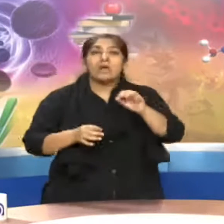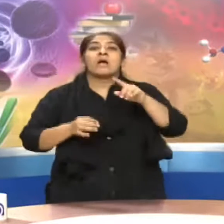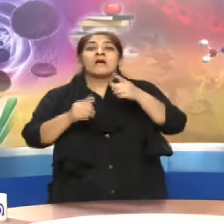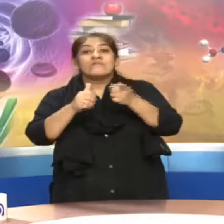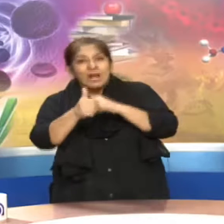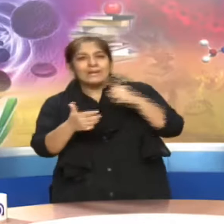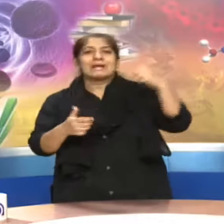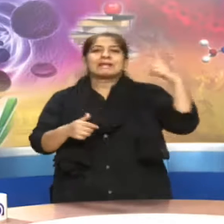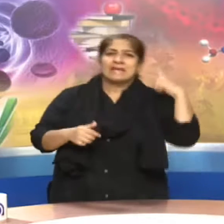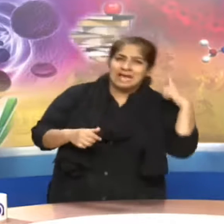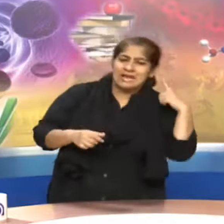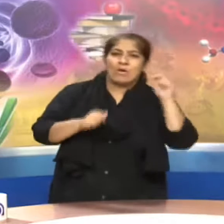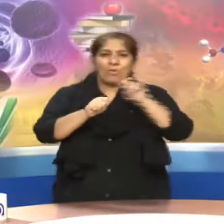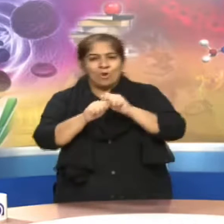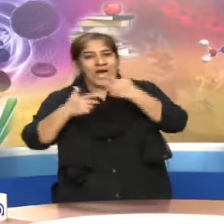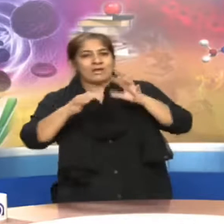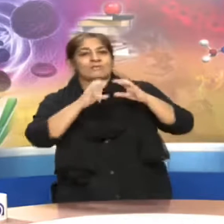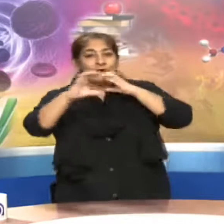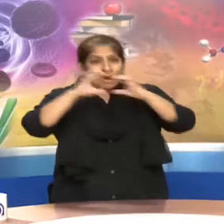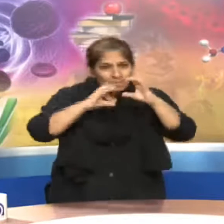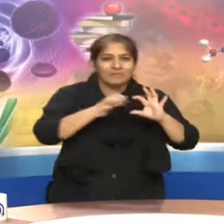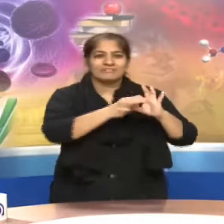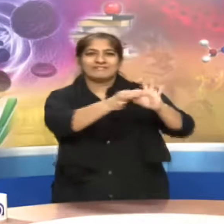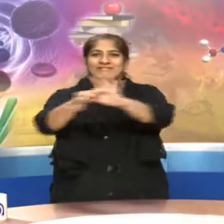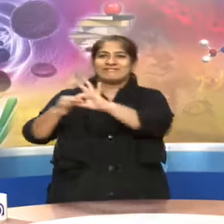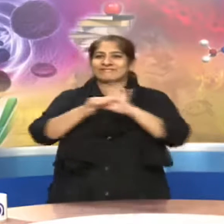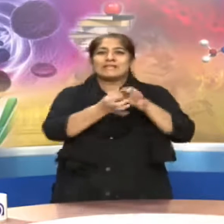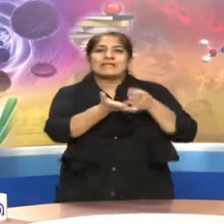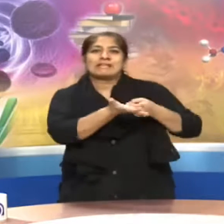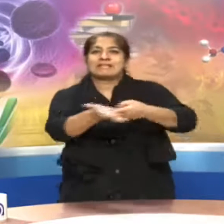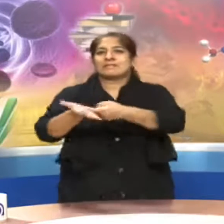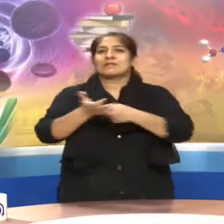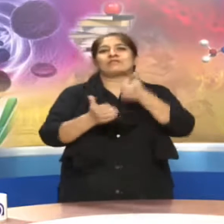understand few more points to explain and to understand this.